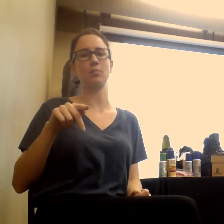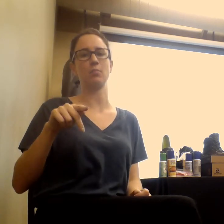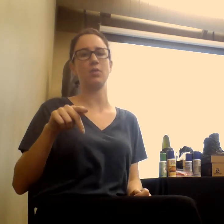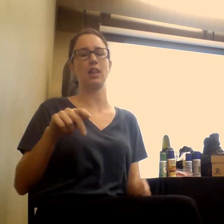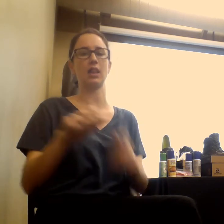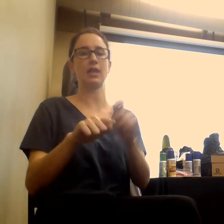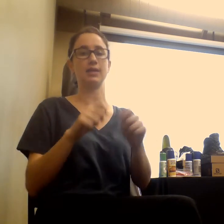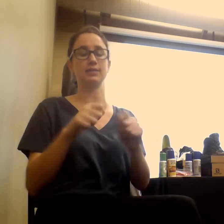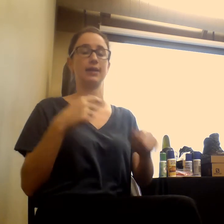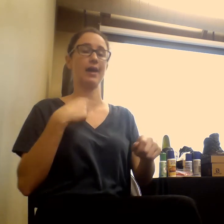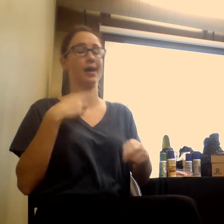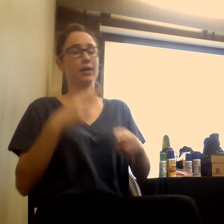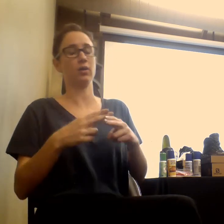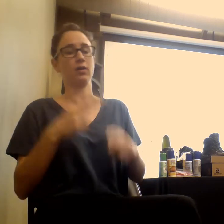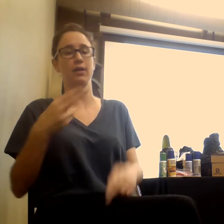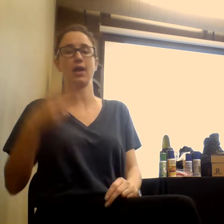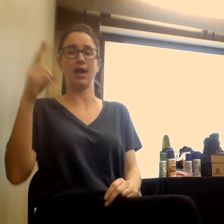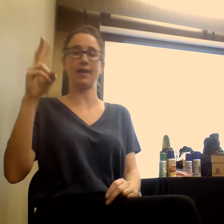lacing.